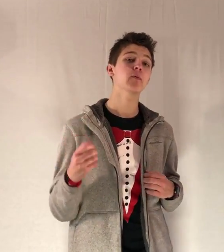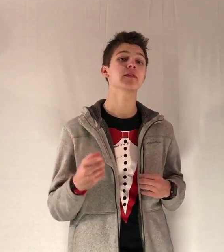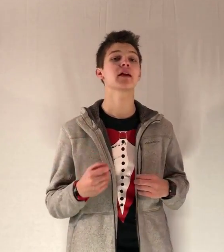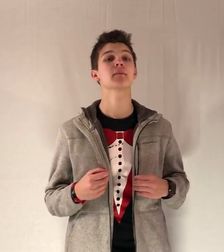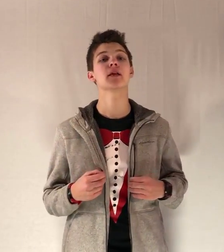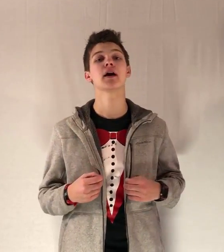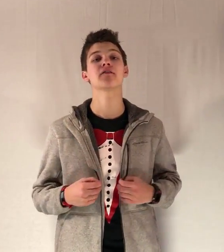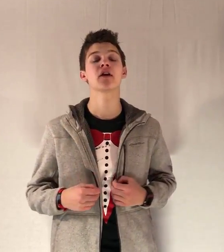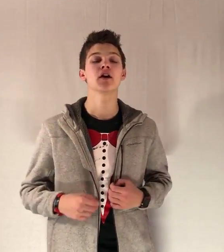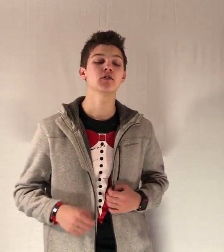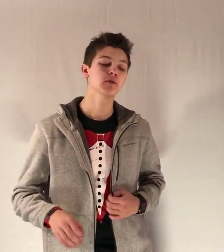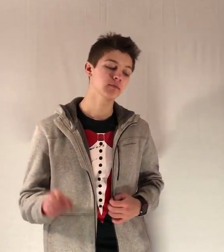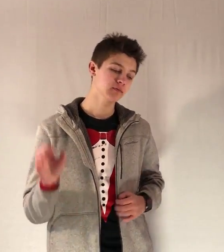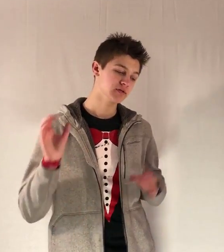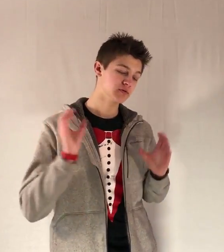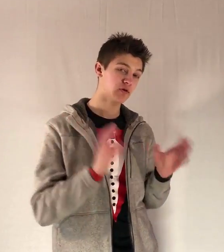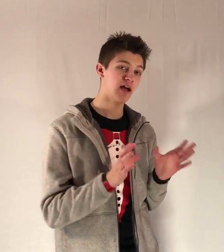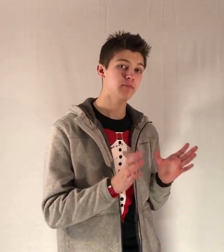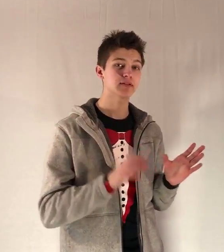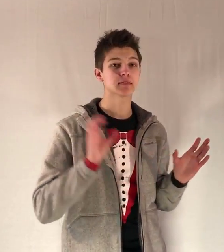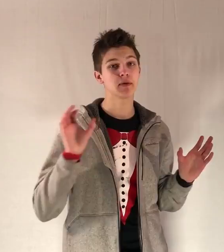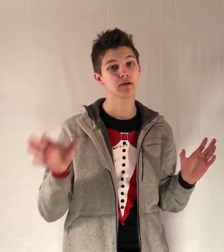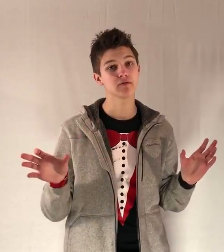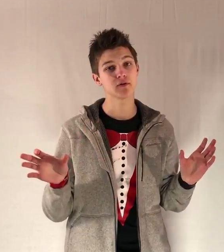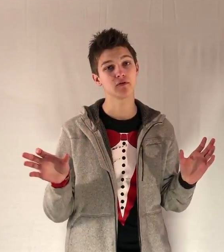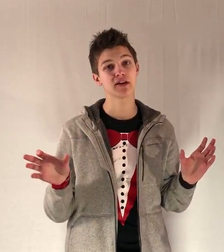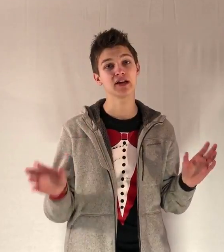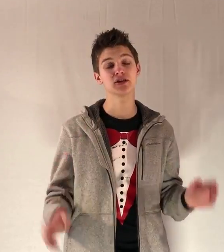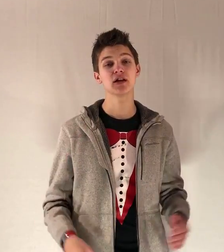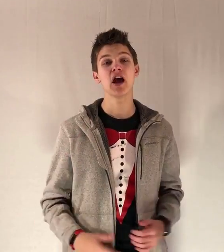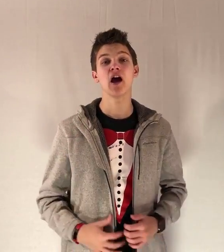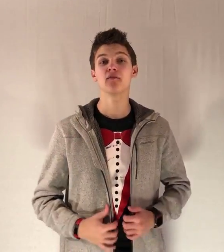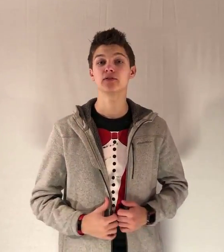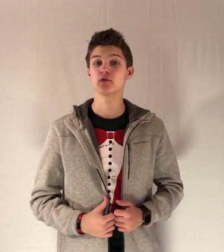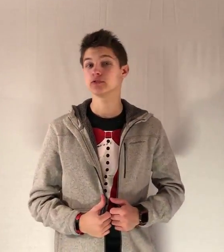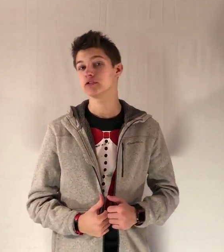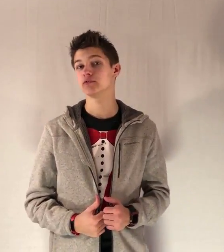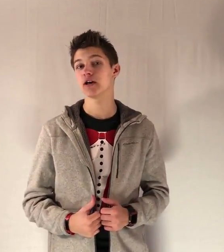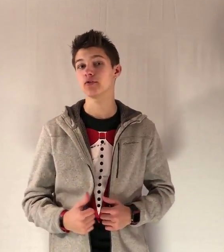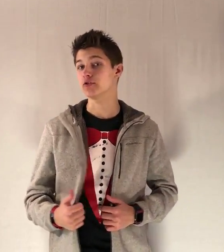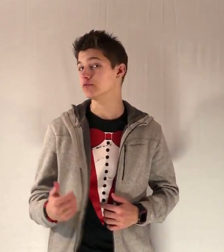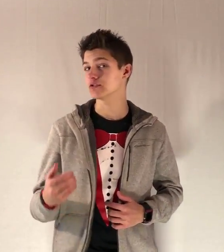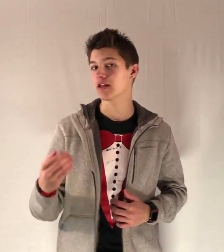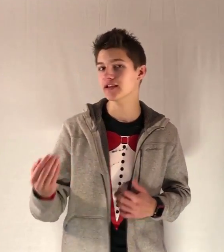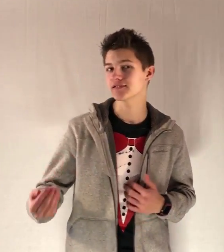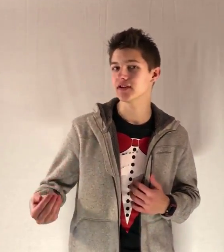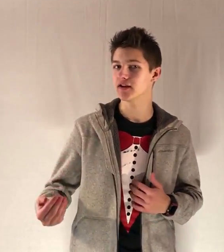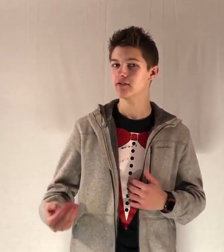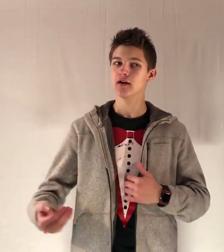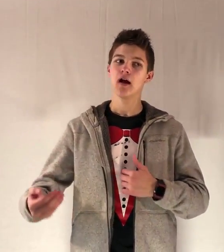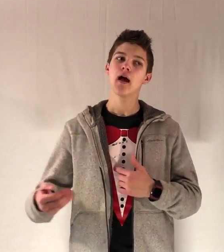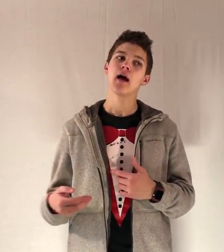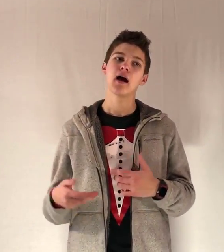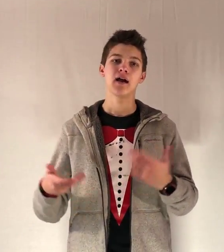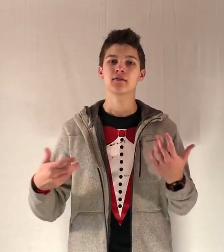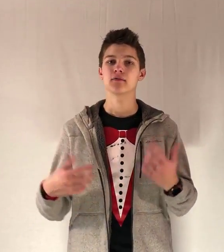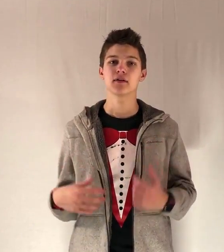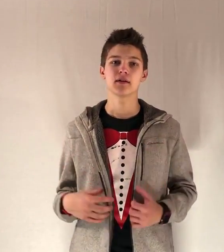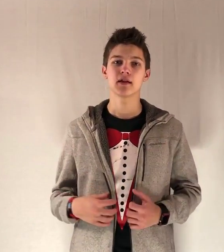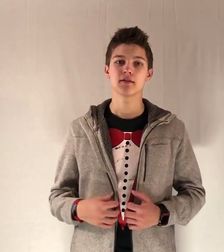come live, you can subscribe, press the bell for notification. I've been told to tell you to like this video. I don't really care too